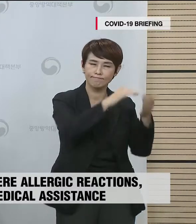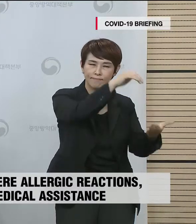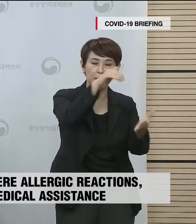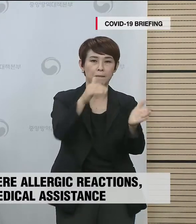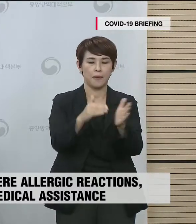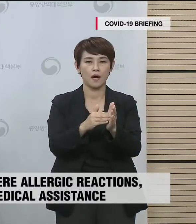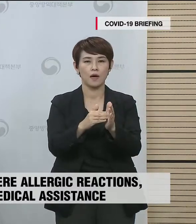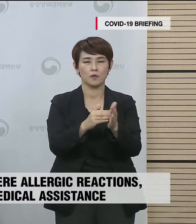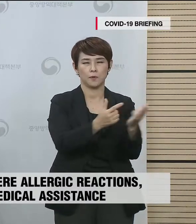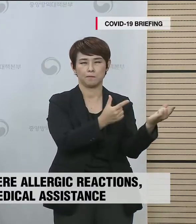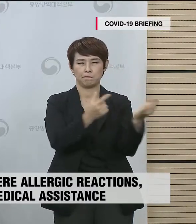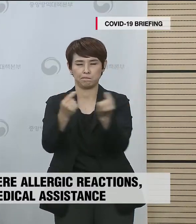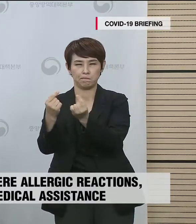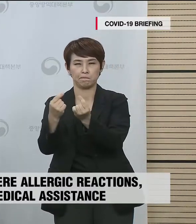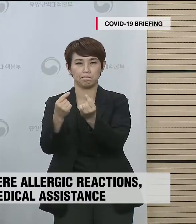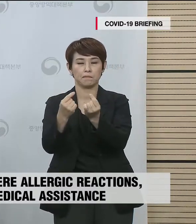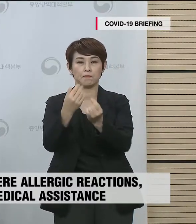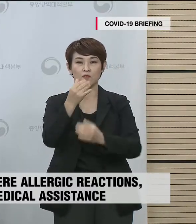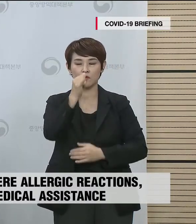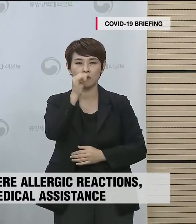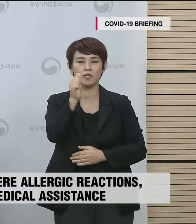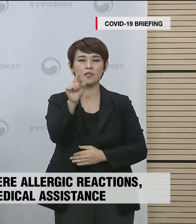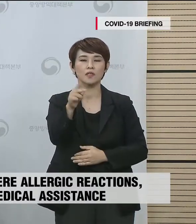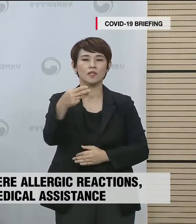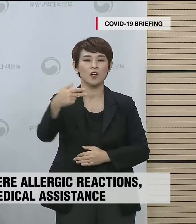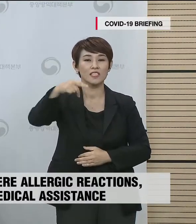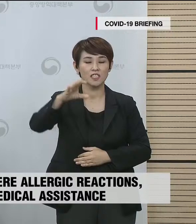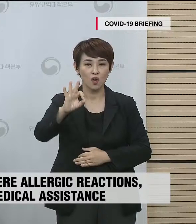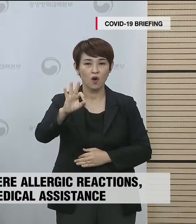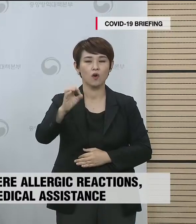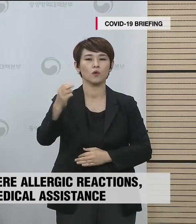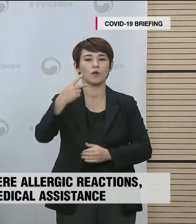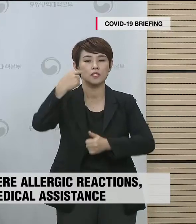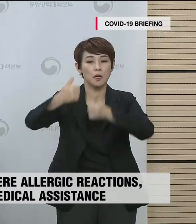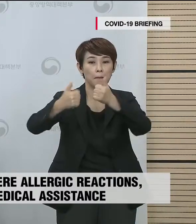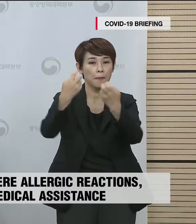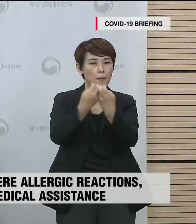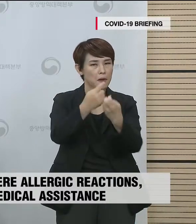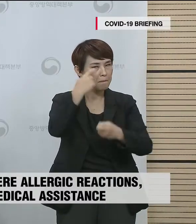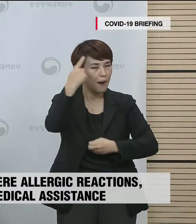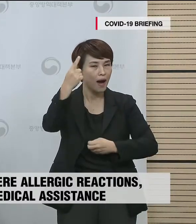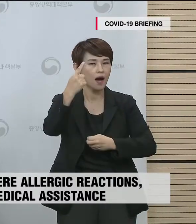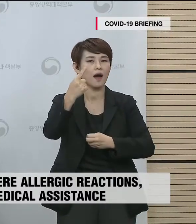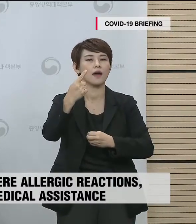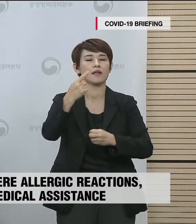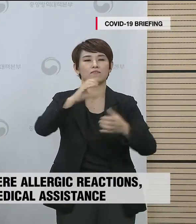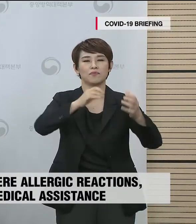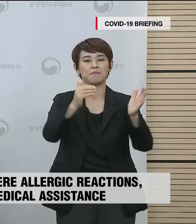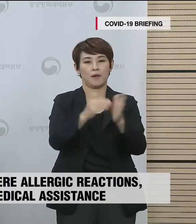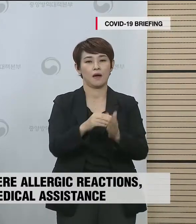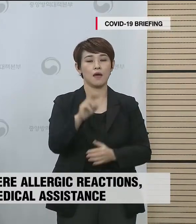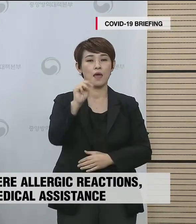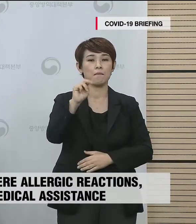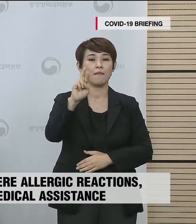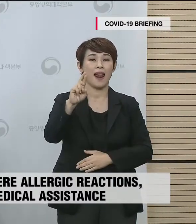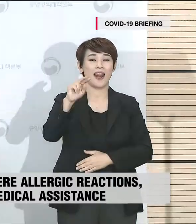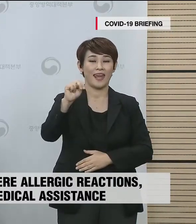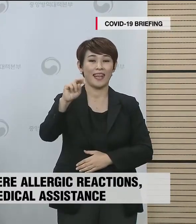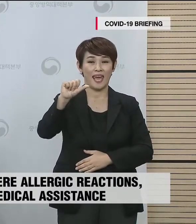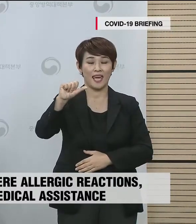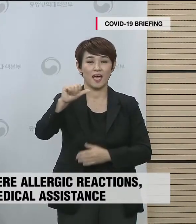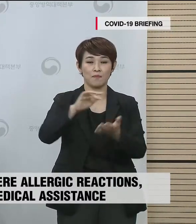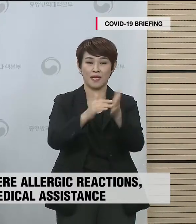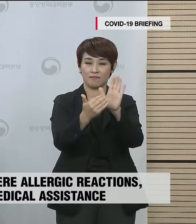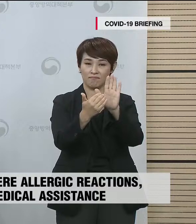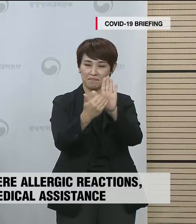also have developed our standards and guidelines in order to help these companies and